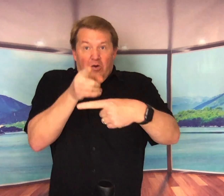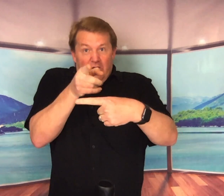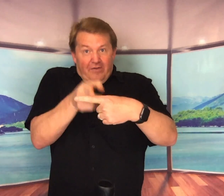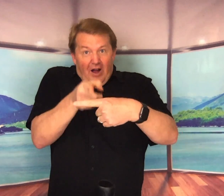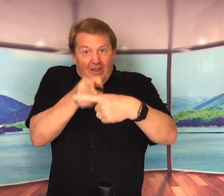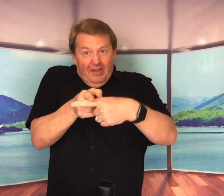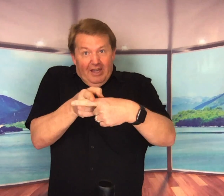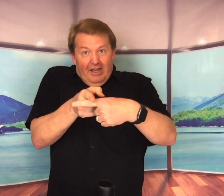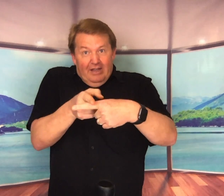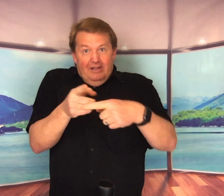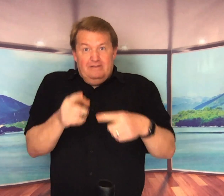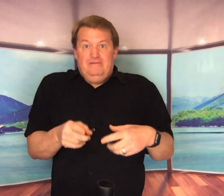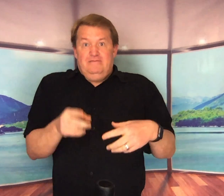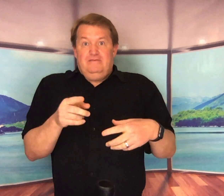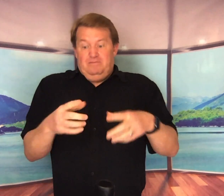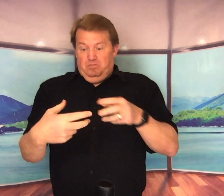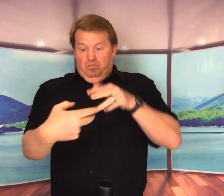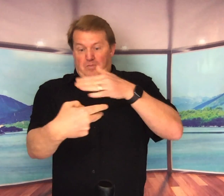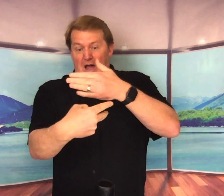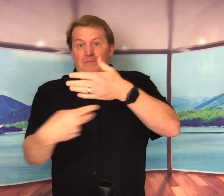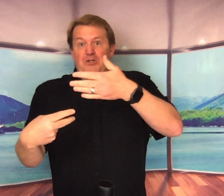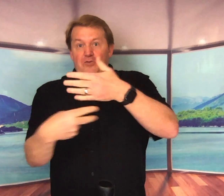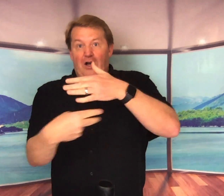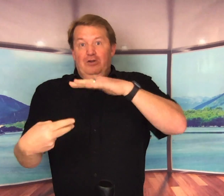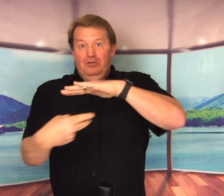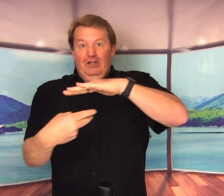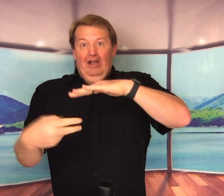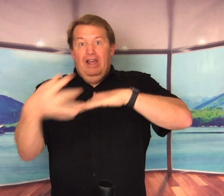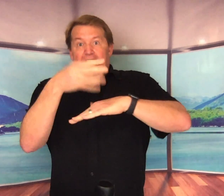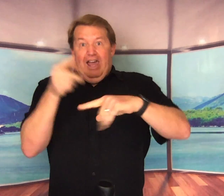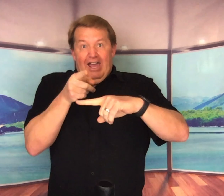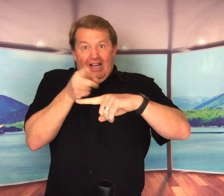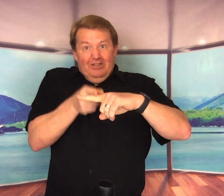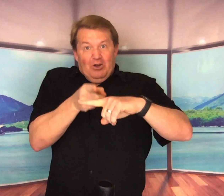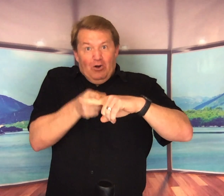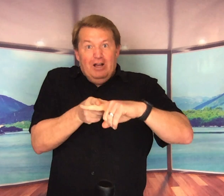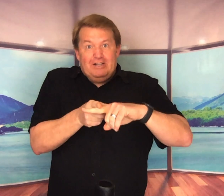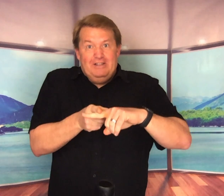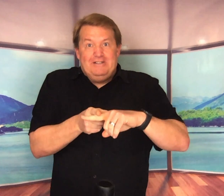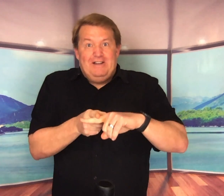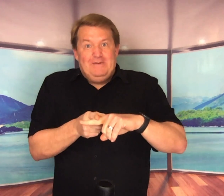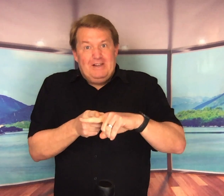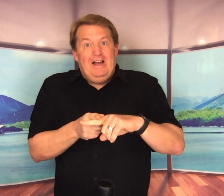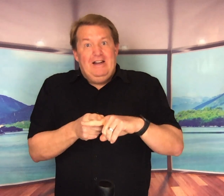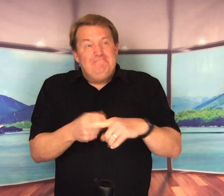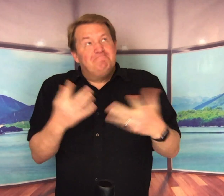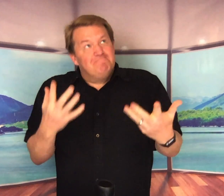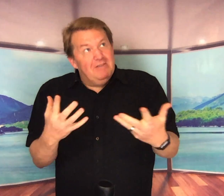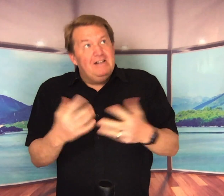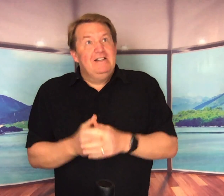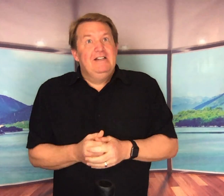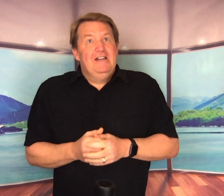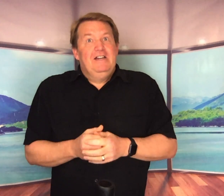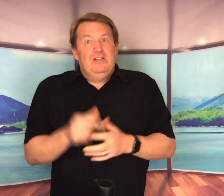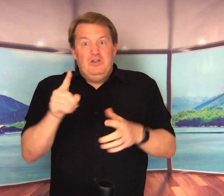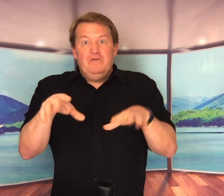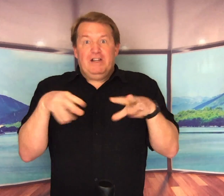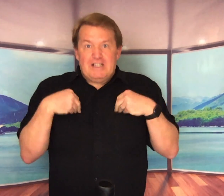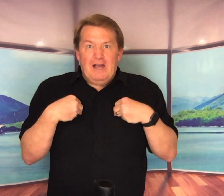you've gotten the bottom 2 rows and the cross on the top side, you've